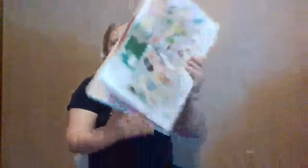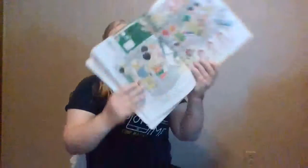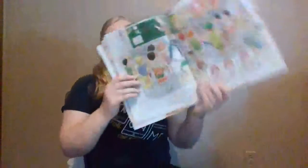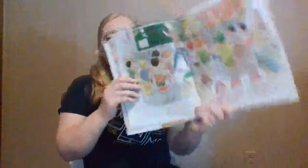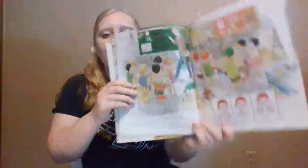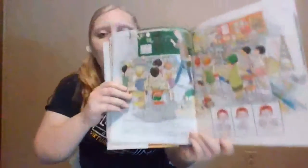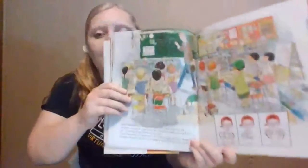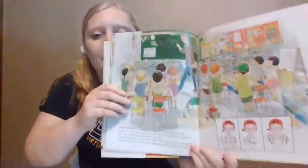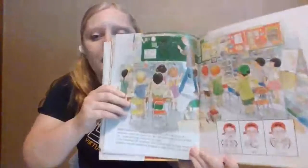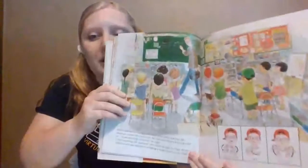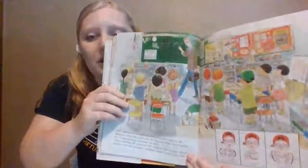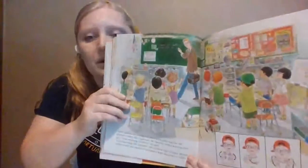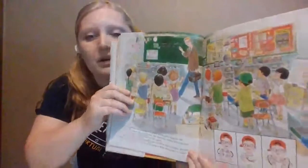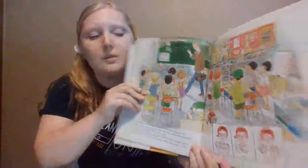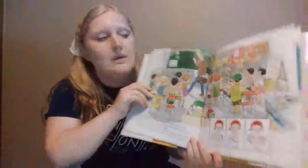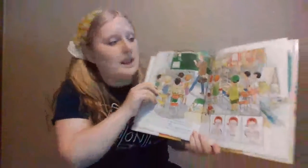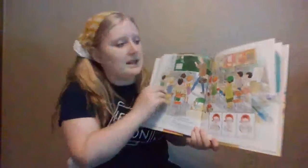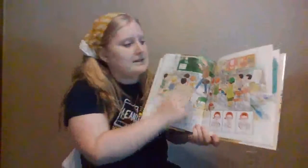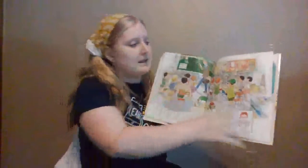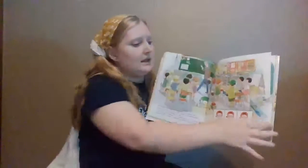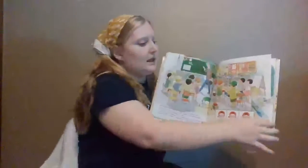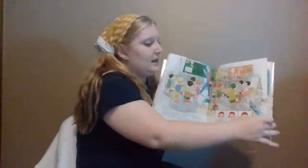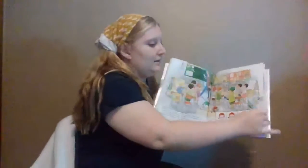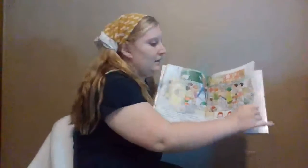Perfect. I'll show you guys the picture one last time.